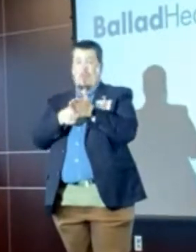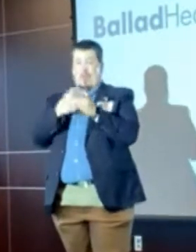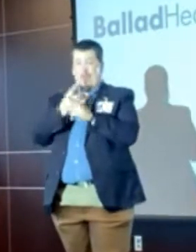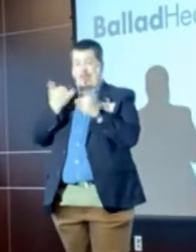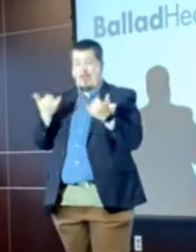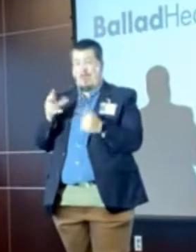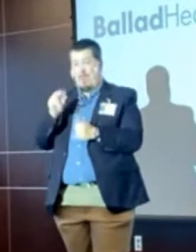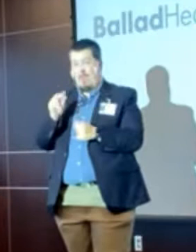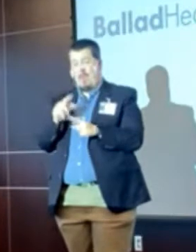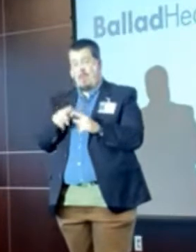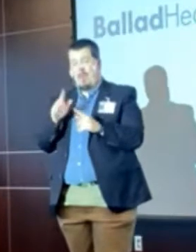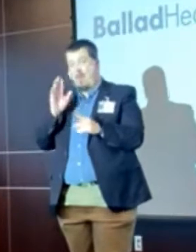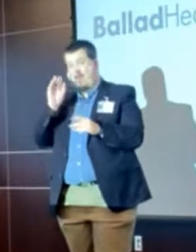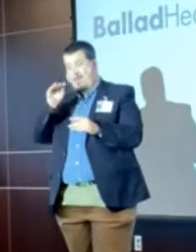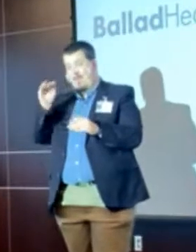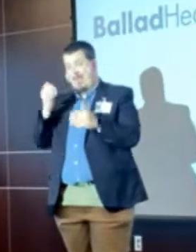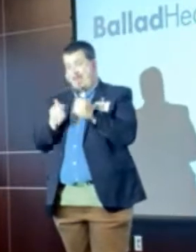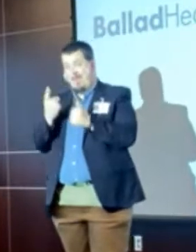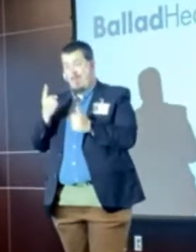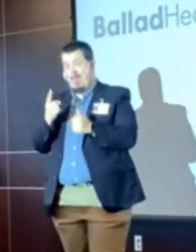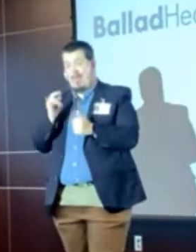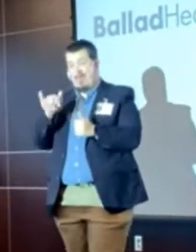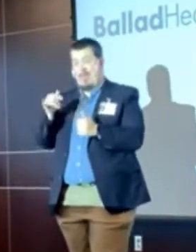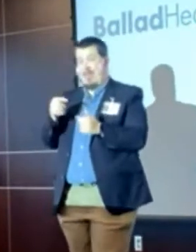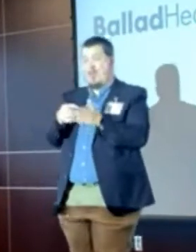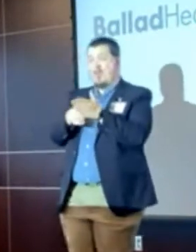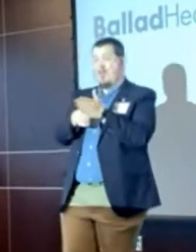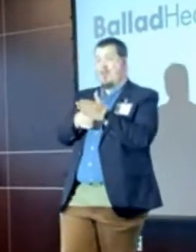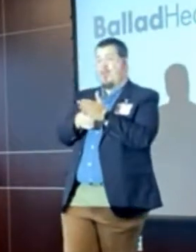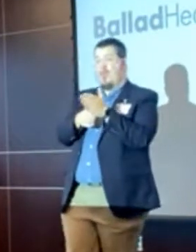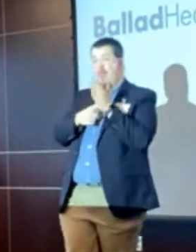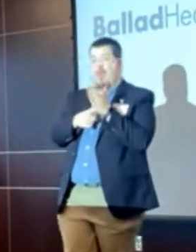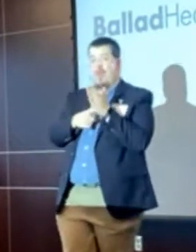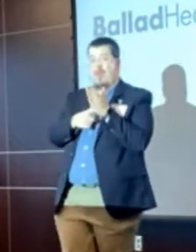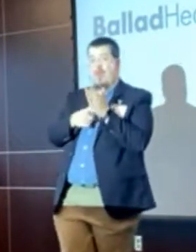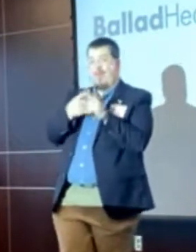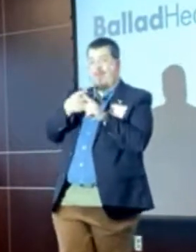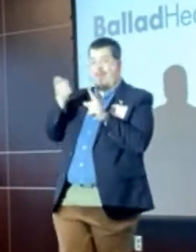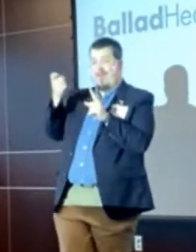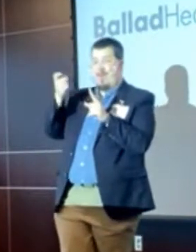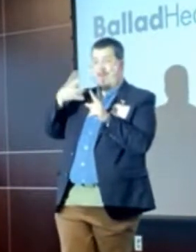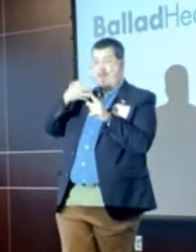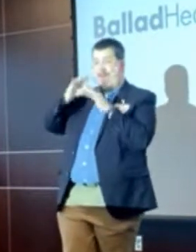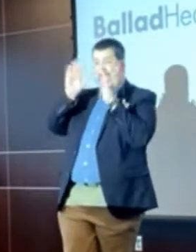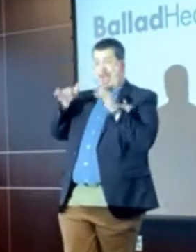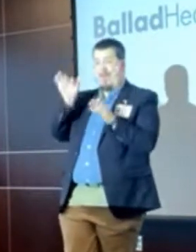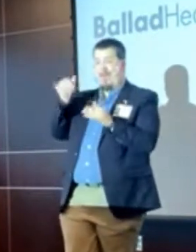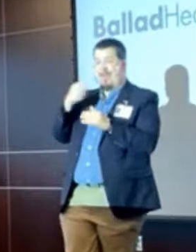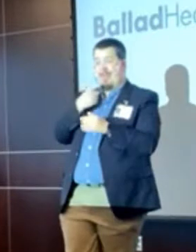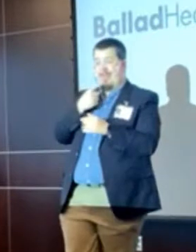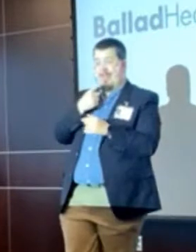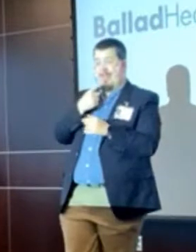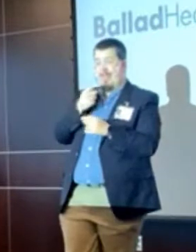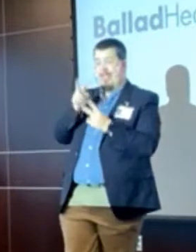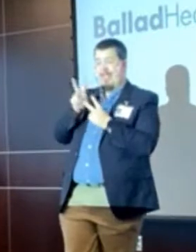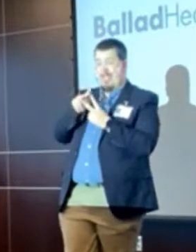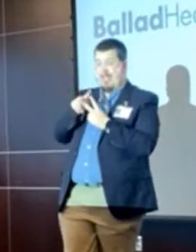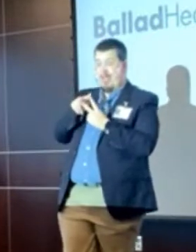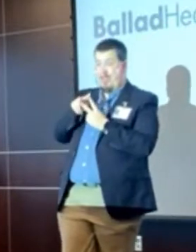time. And I just want to remind everybody that the mandate or the guidance from the White House was